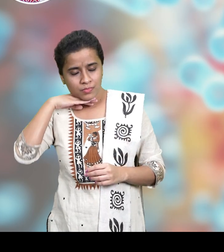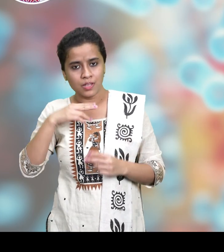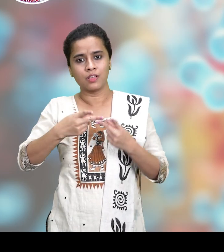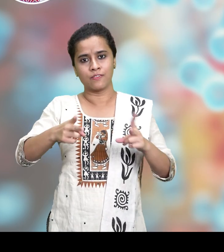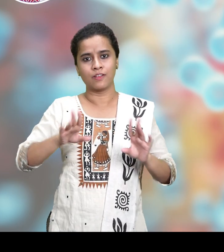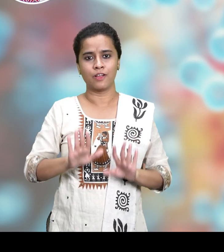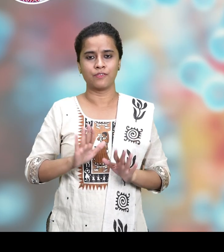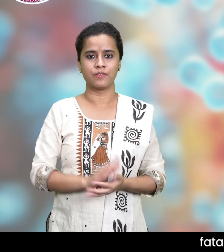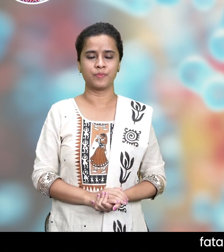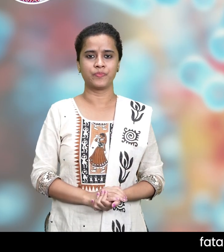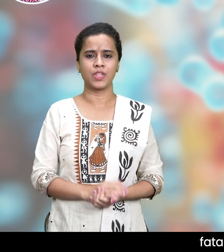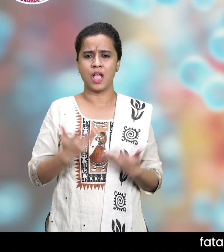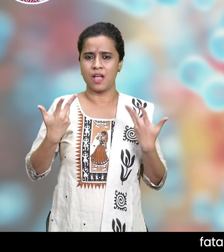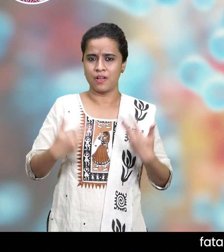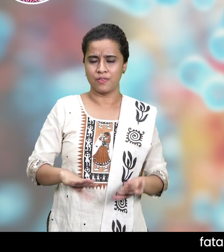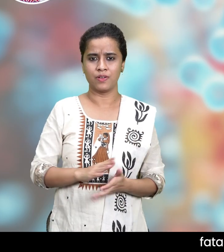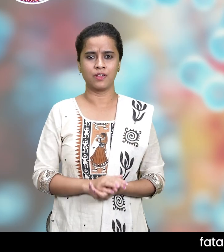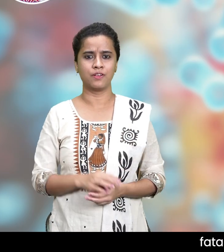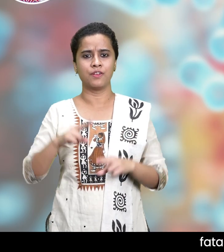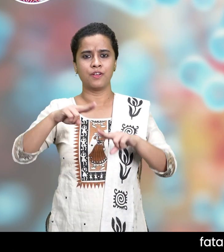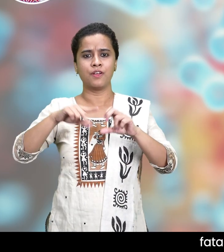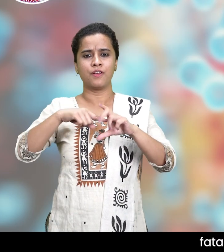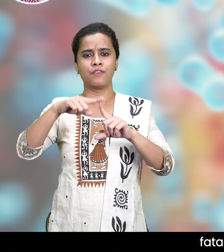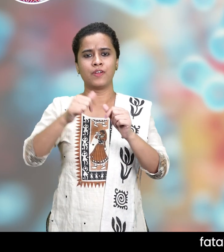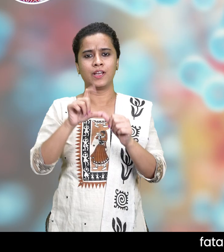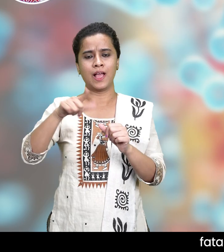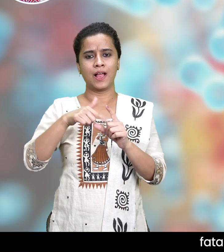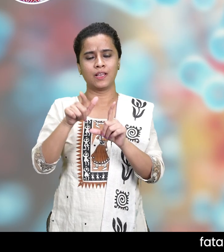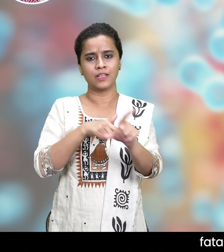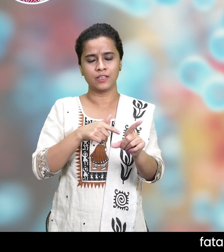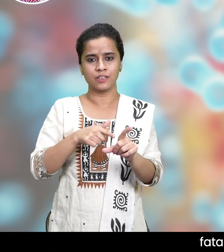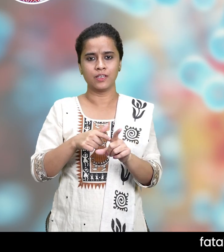However, fatality can be prevented by